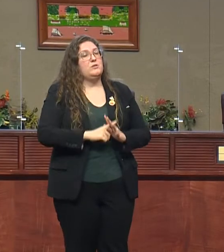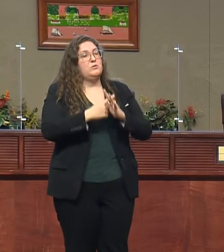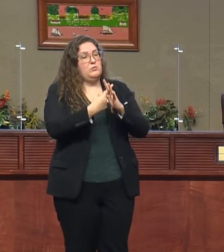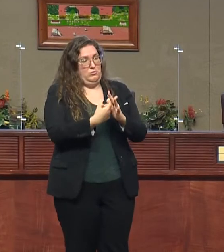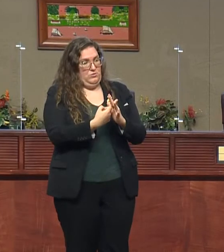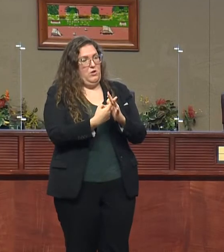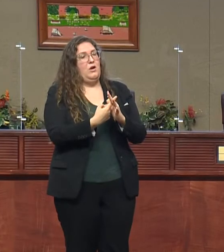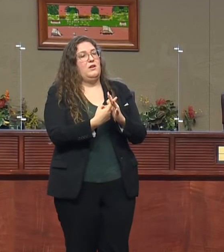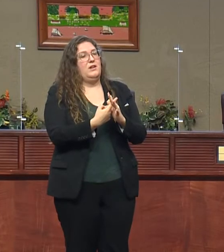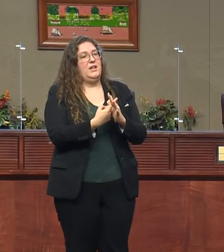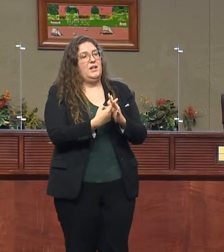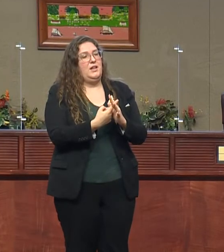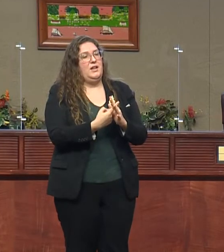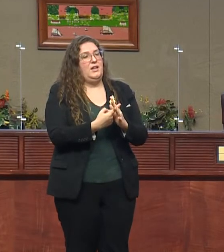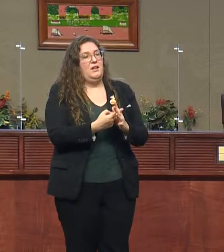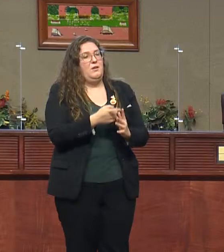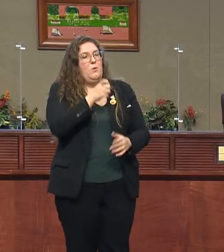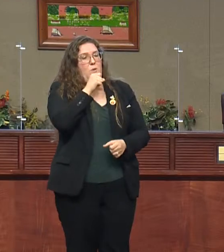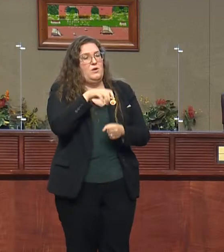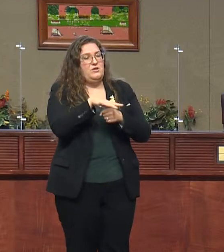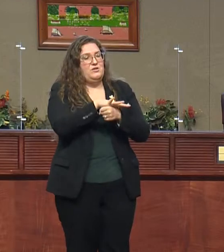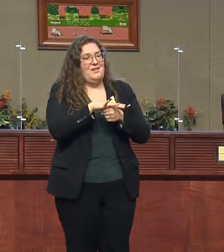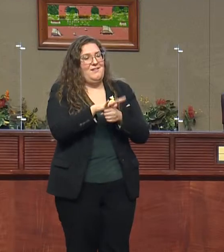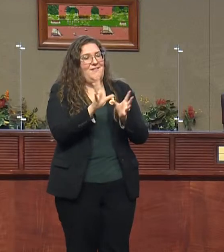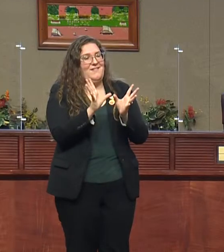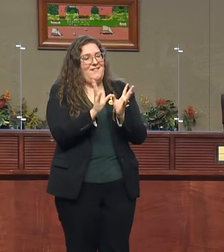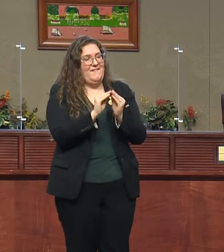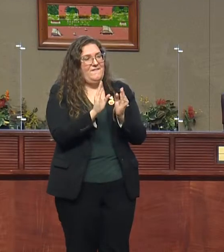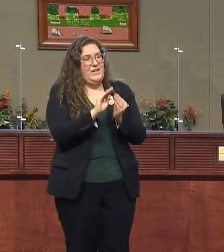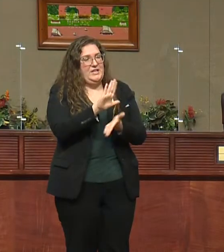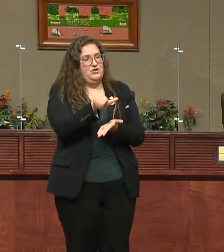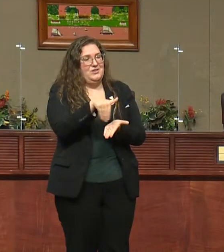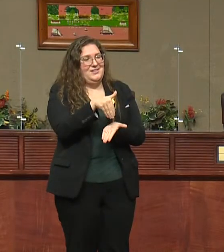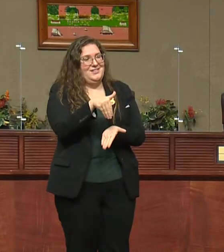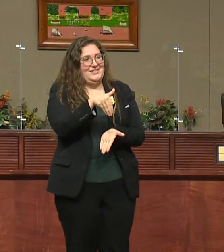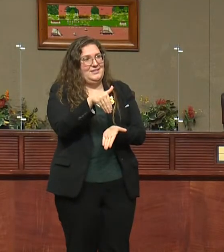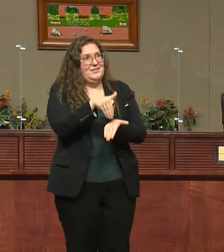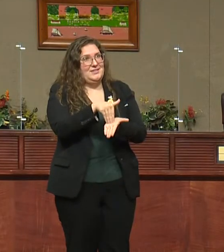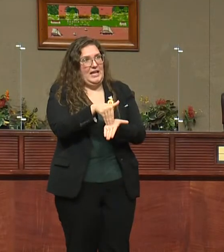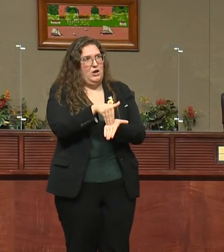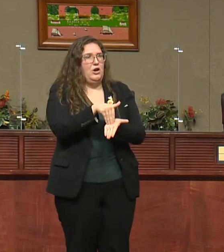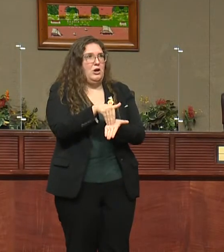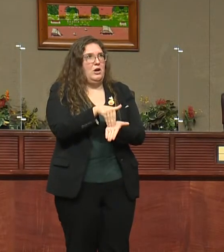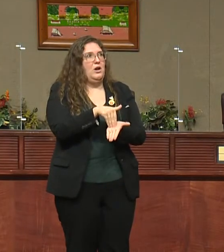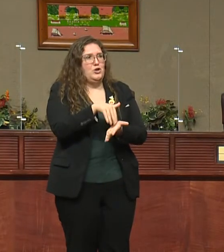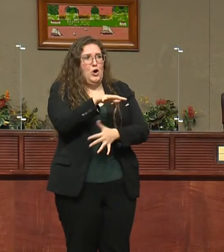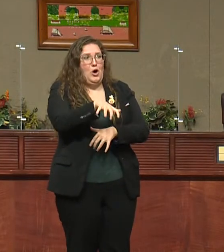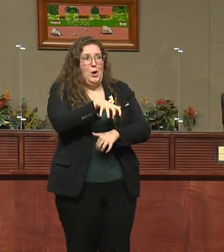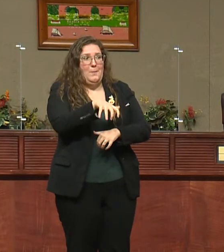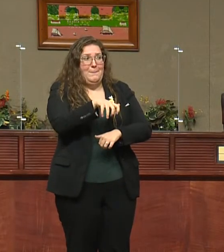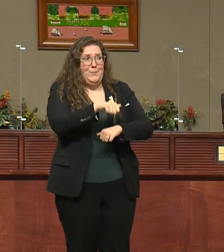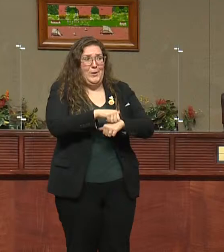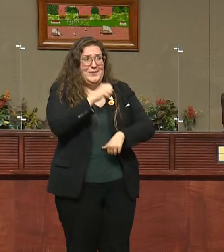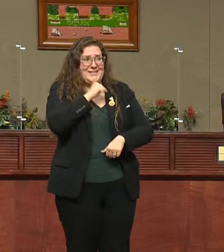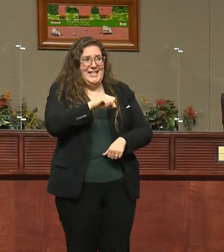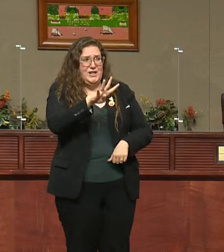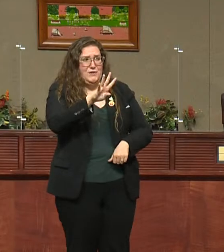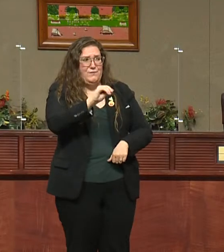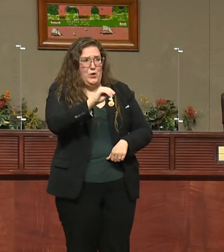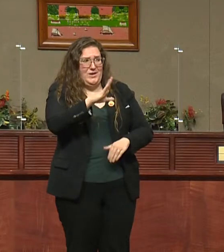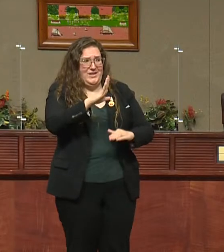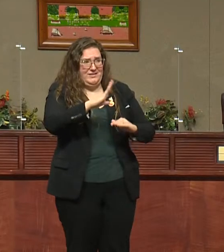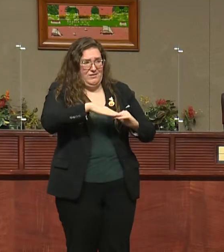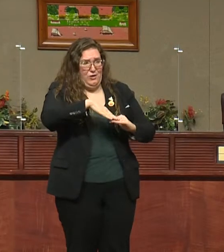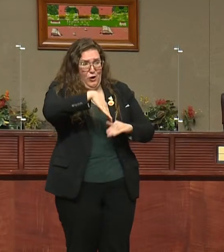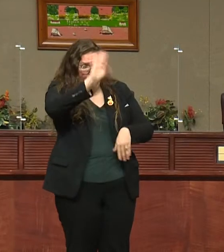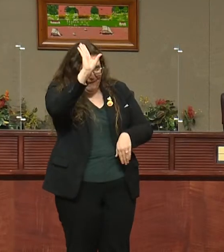40 plus, I think those appointments, there were 7,000. They sold out in 13 minutes. Not sold out, but you know what I mean. Yeah, I don't want to go to prison. Is